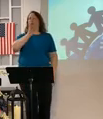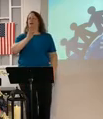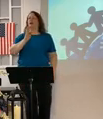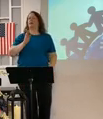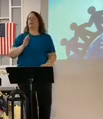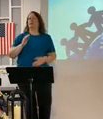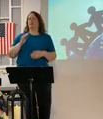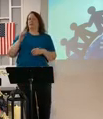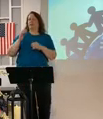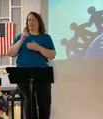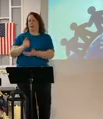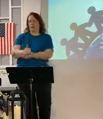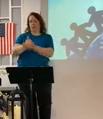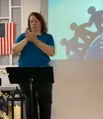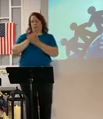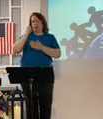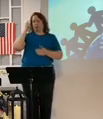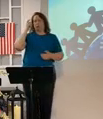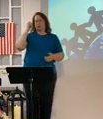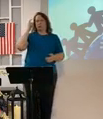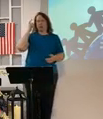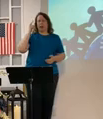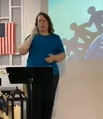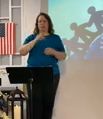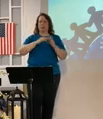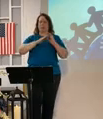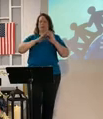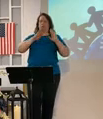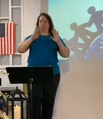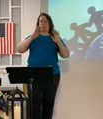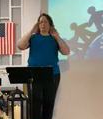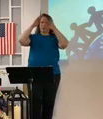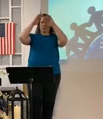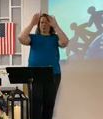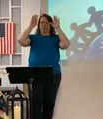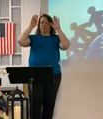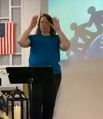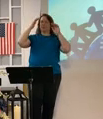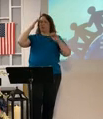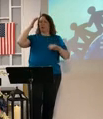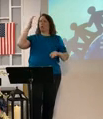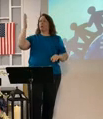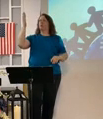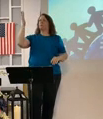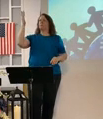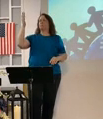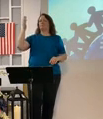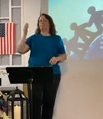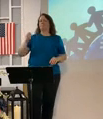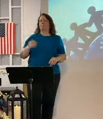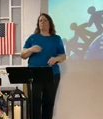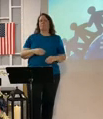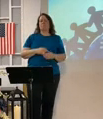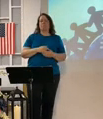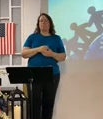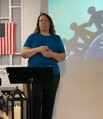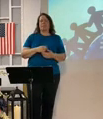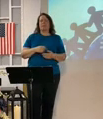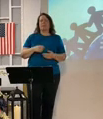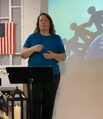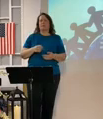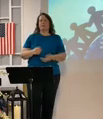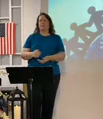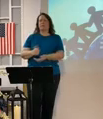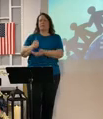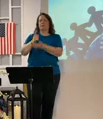and especially that He would already be opening hearts and minds to Him, to know Him over the course of this summer. Intercede that